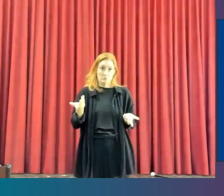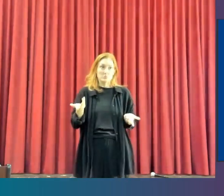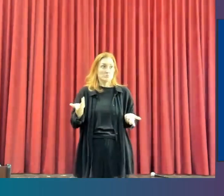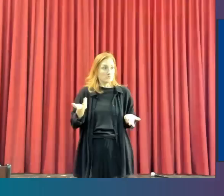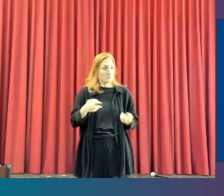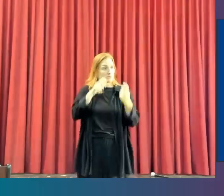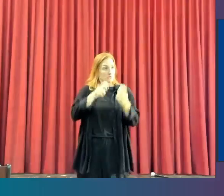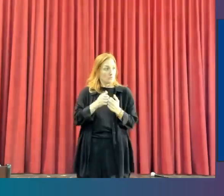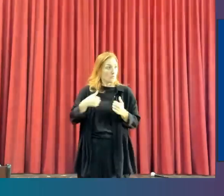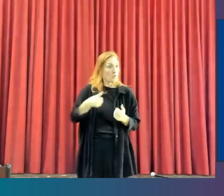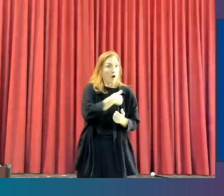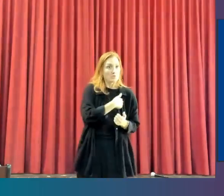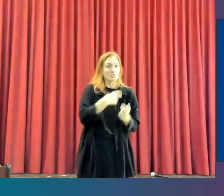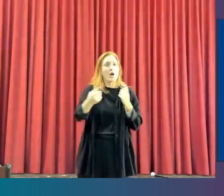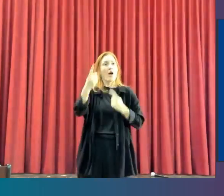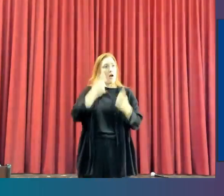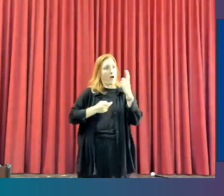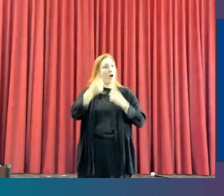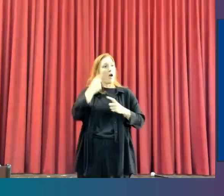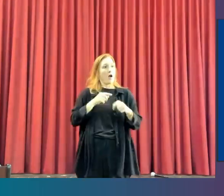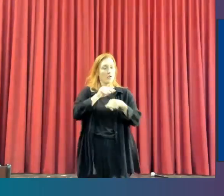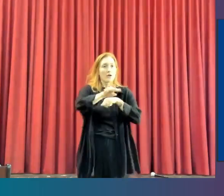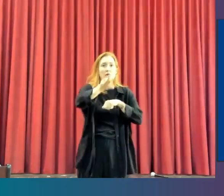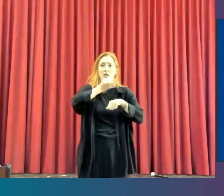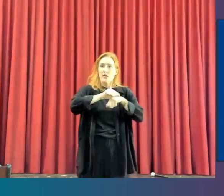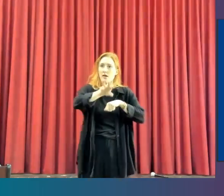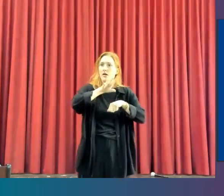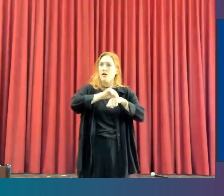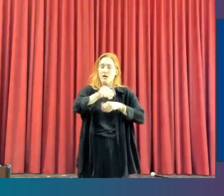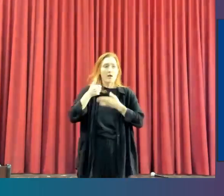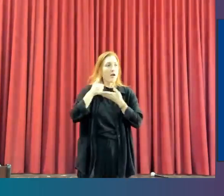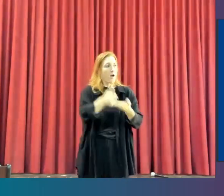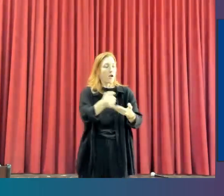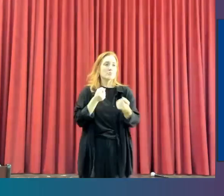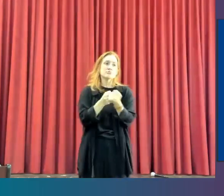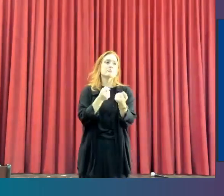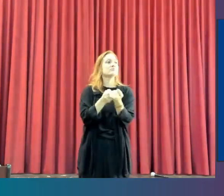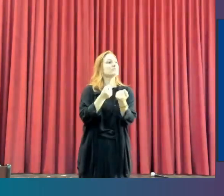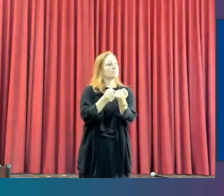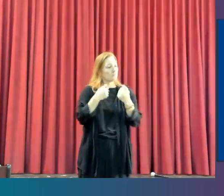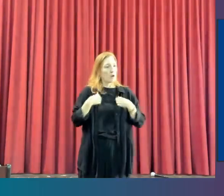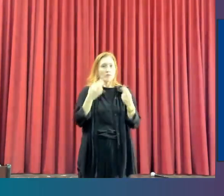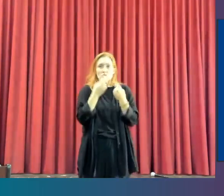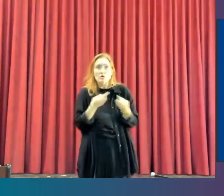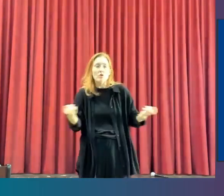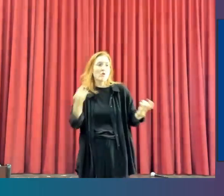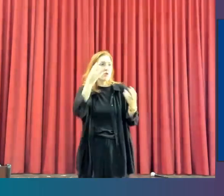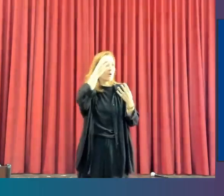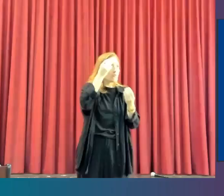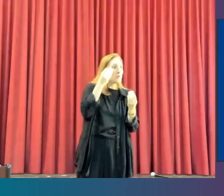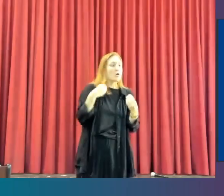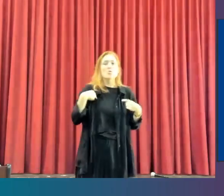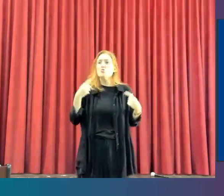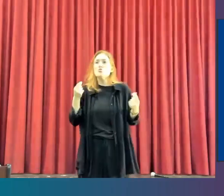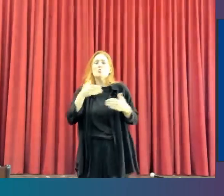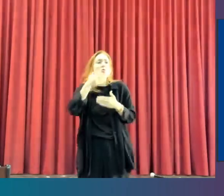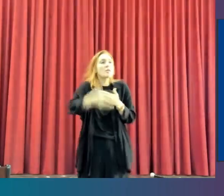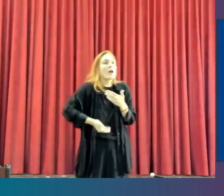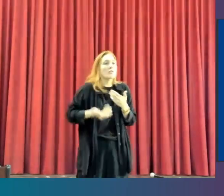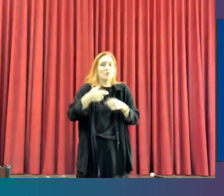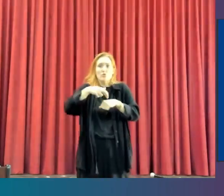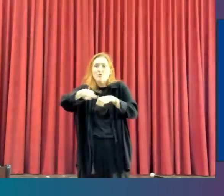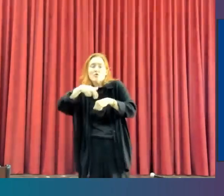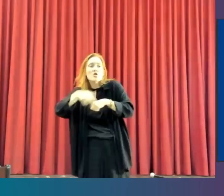are questions that you can reach out to our housing counselors with and get information on next step, resources,